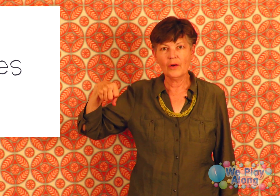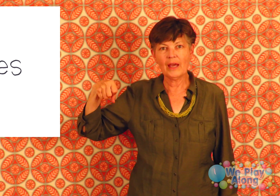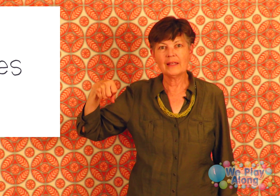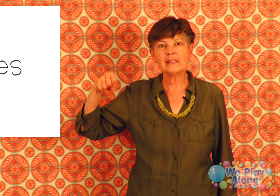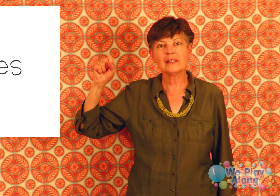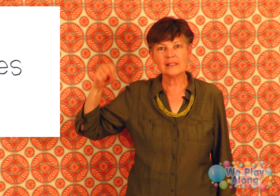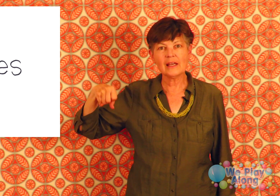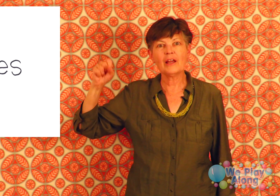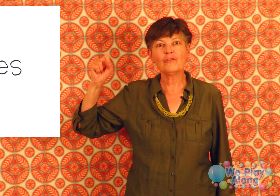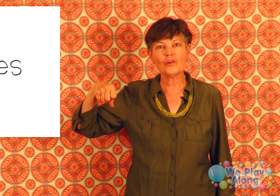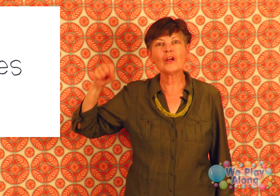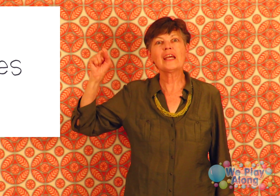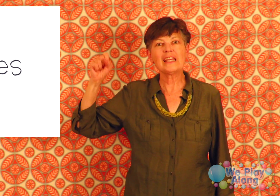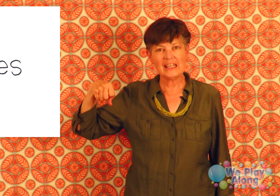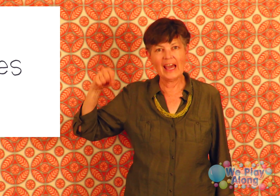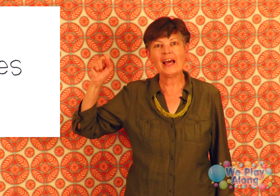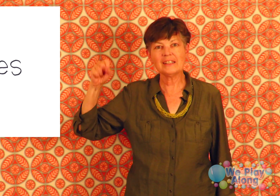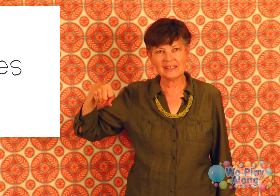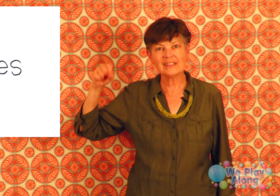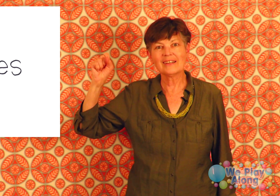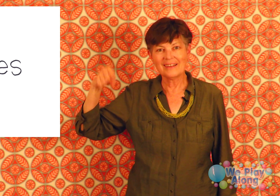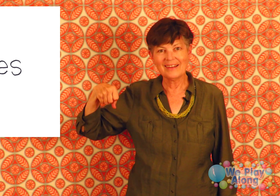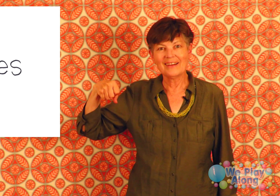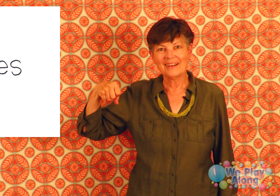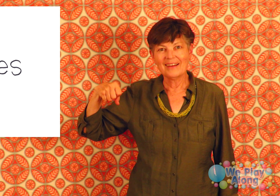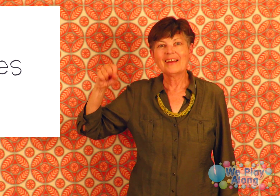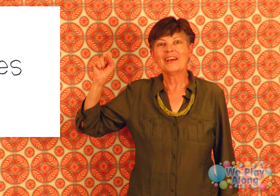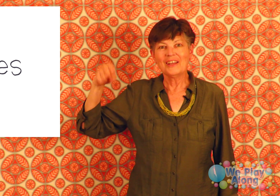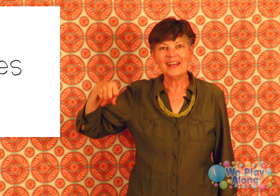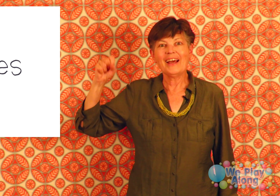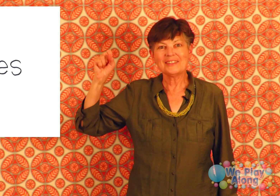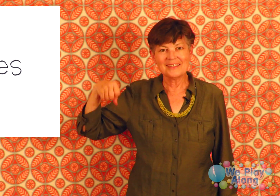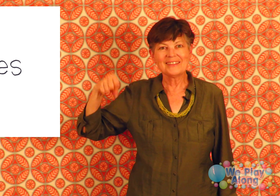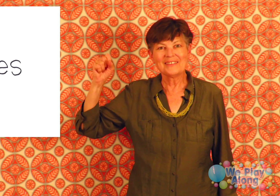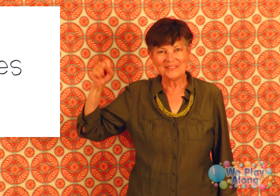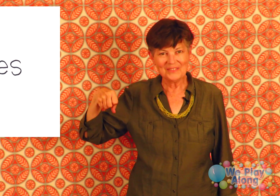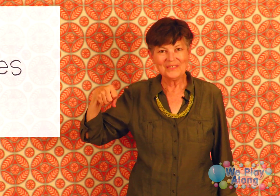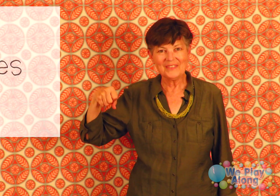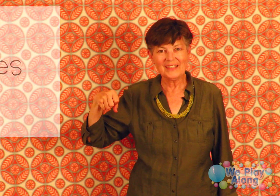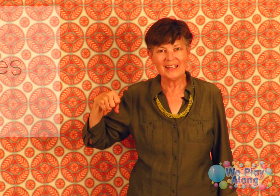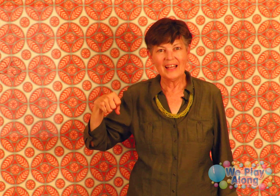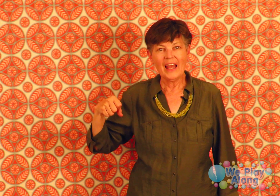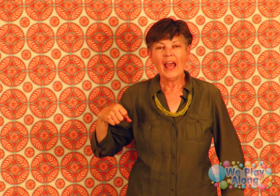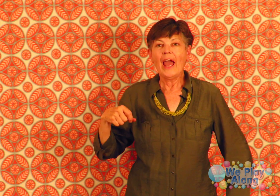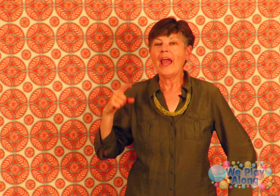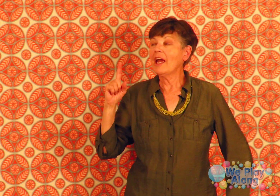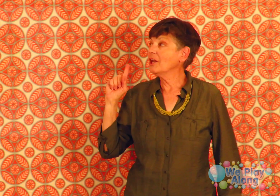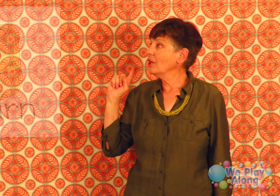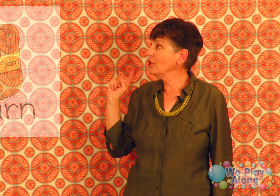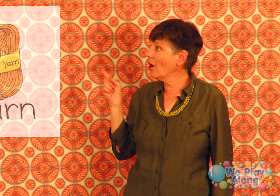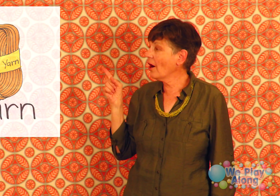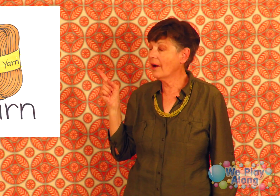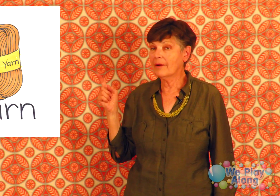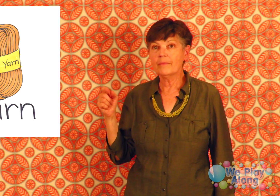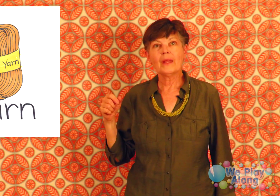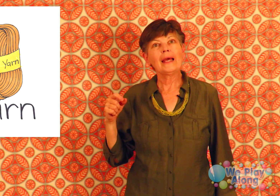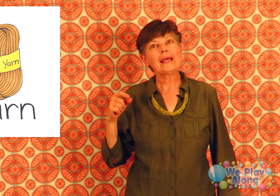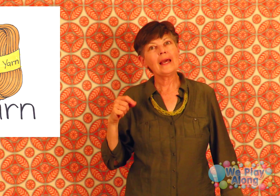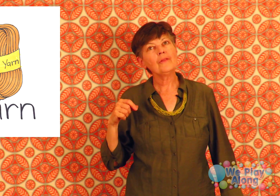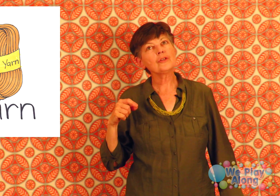Okay, this is a sign for yes. Yes. And yarn. Again, there's